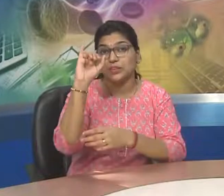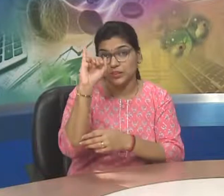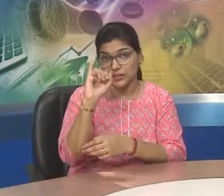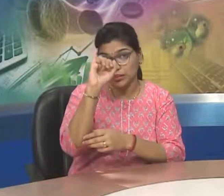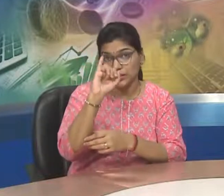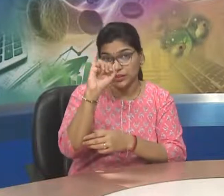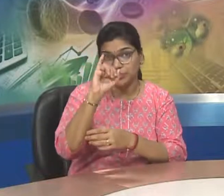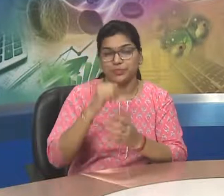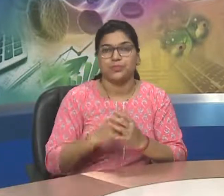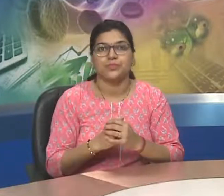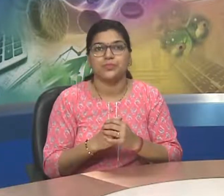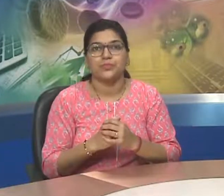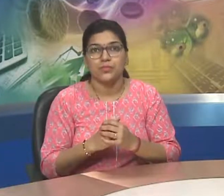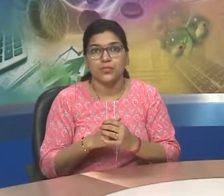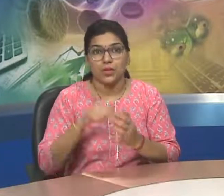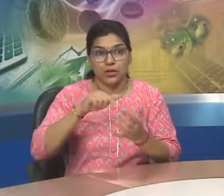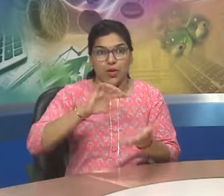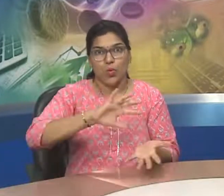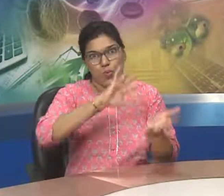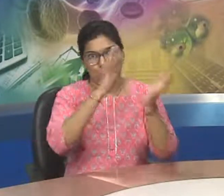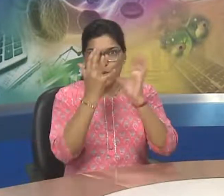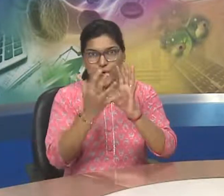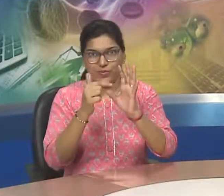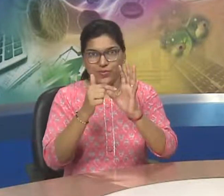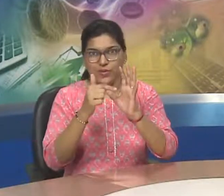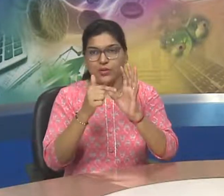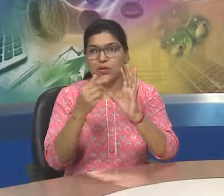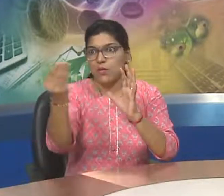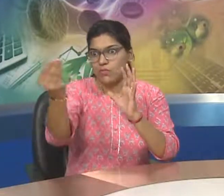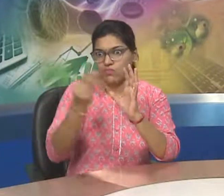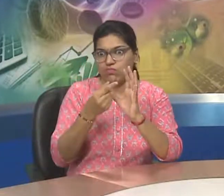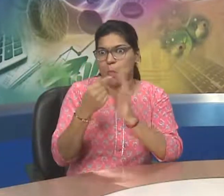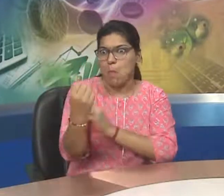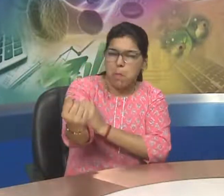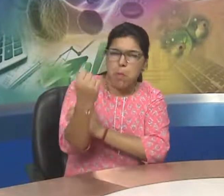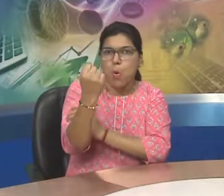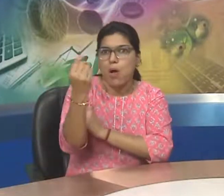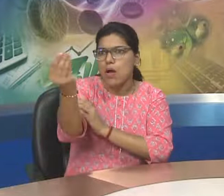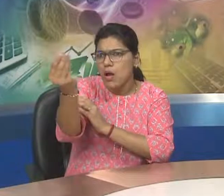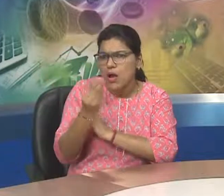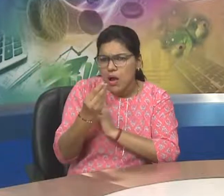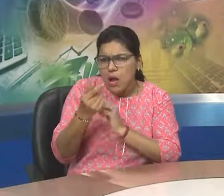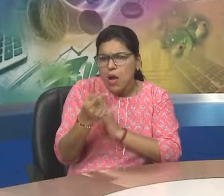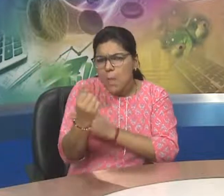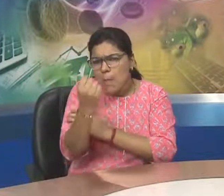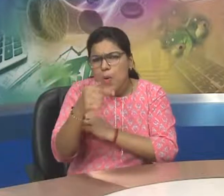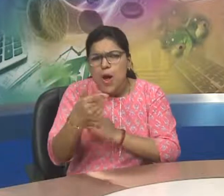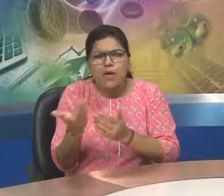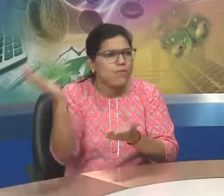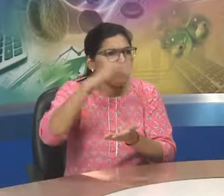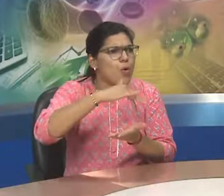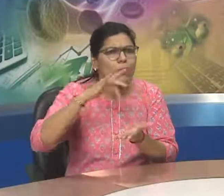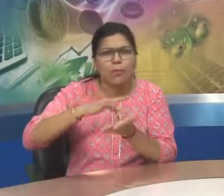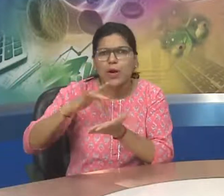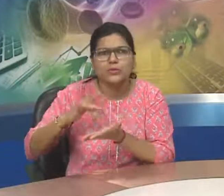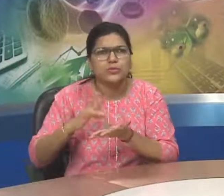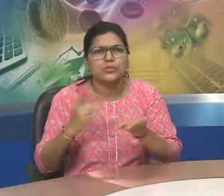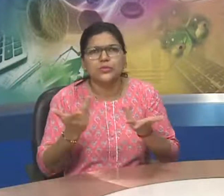Question 6. From where Earth gets energy?